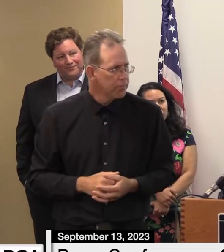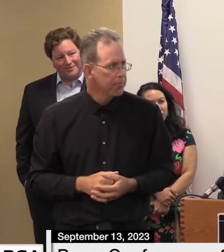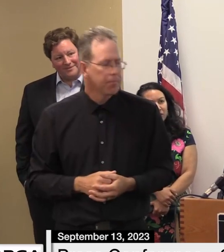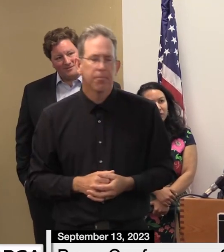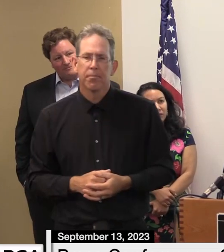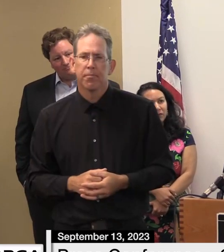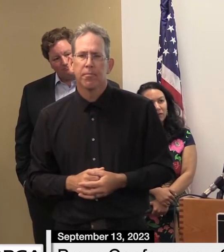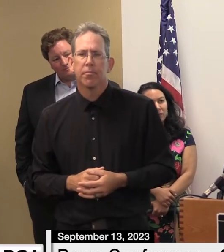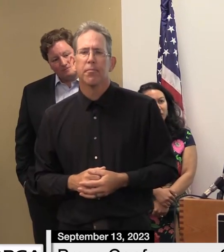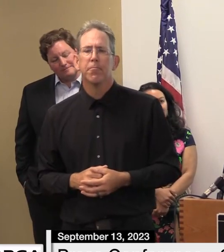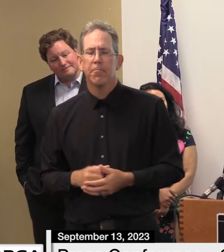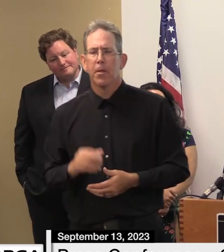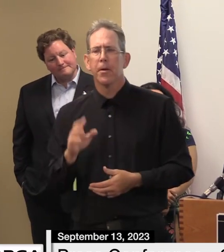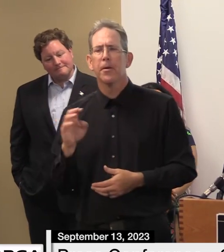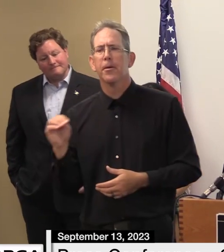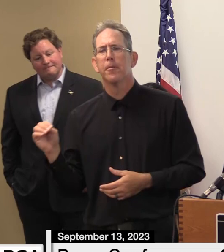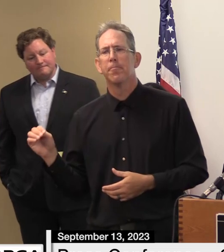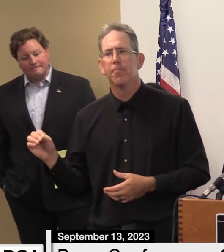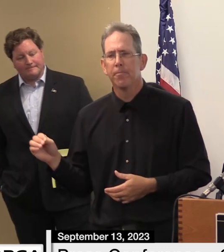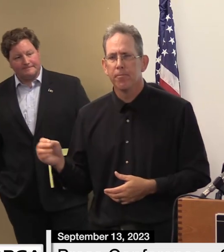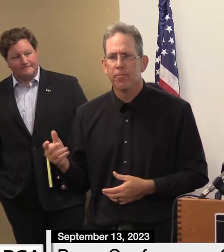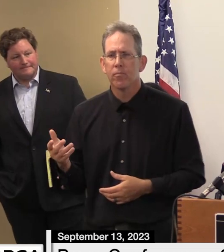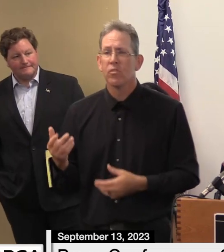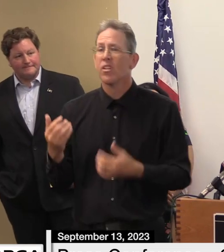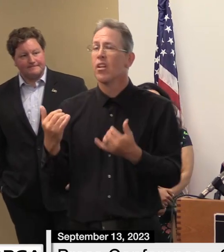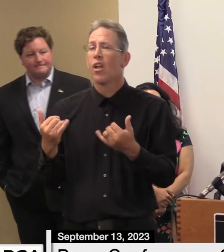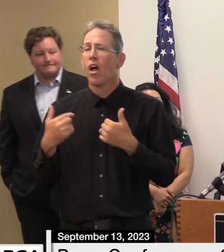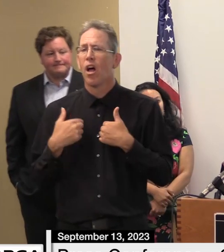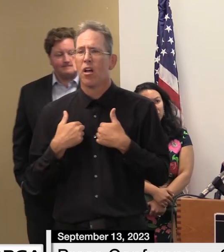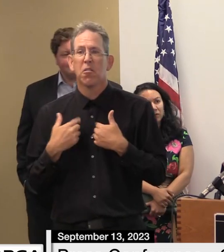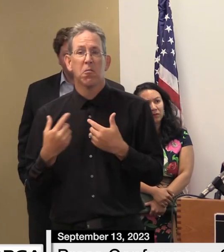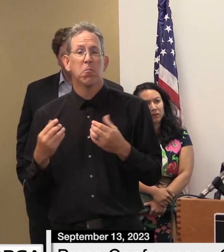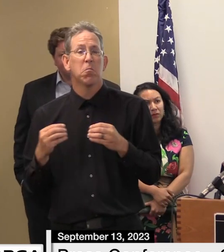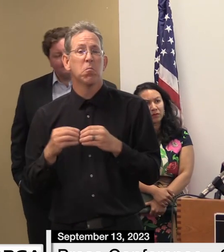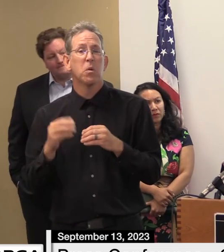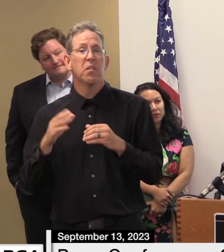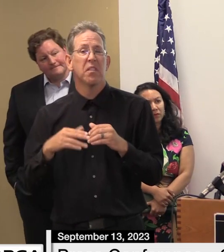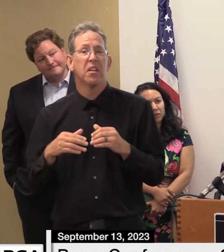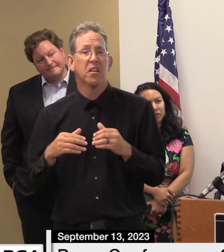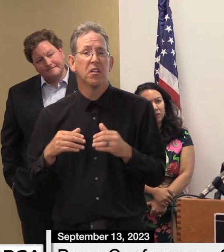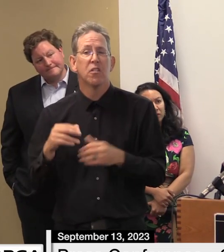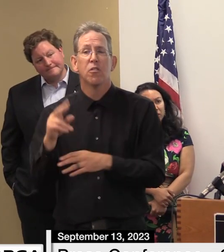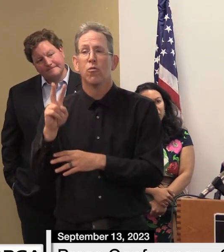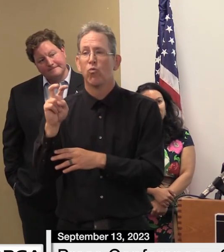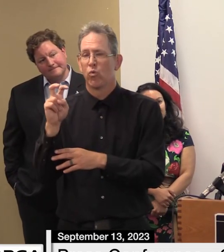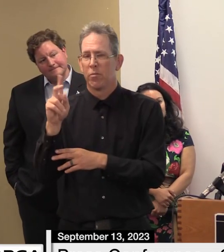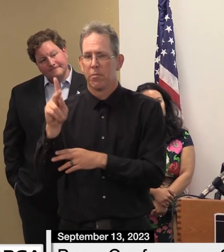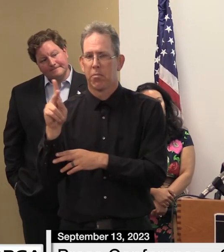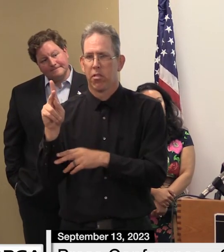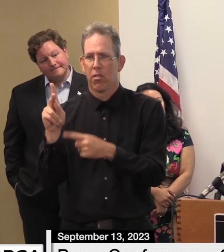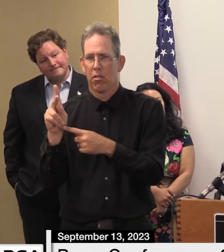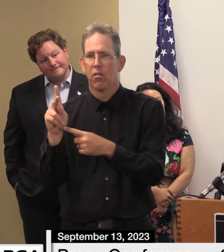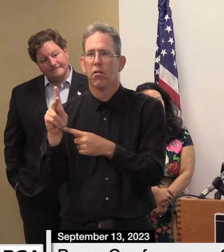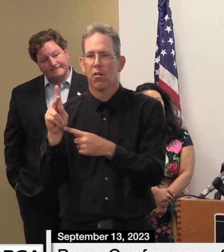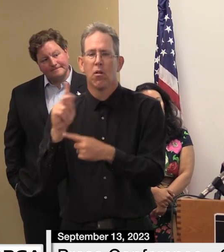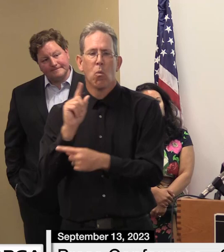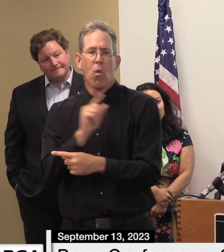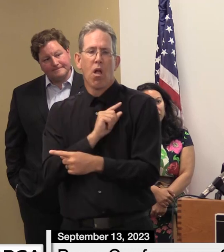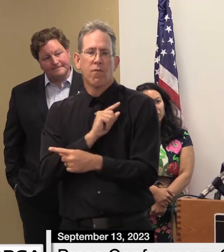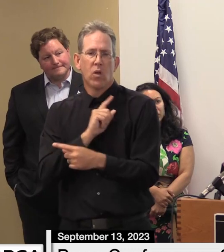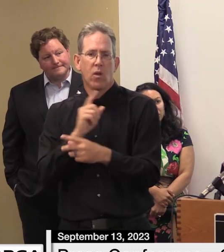morning. Right now, we had over 200 people who qualified